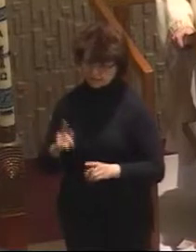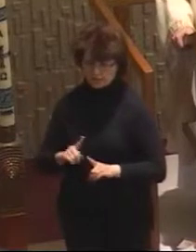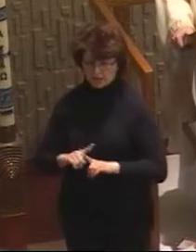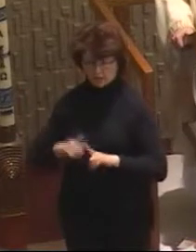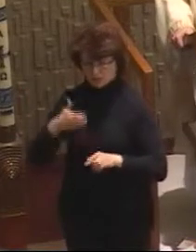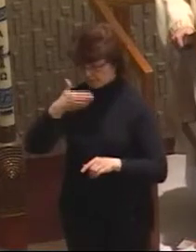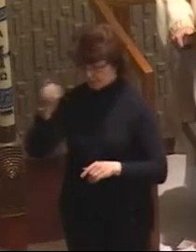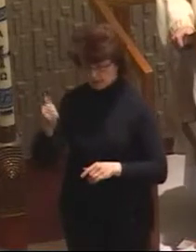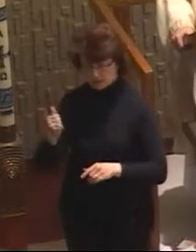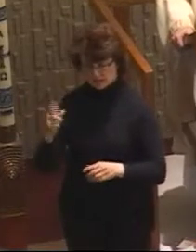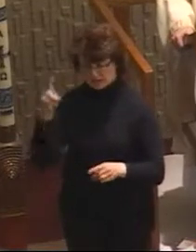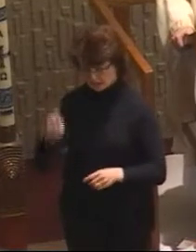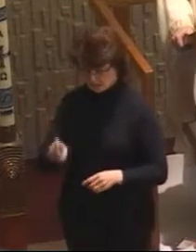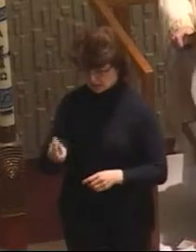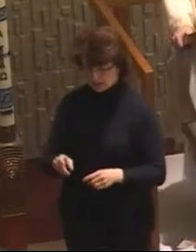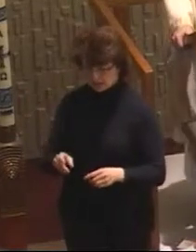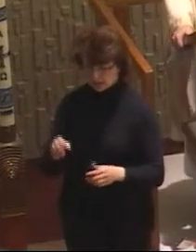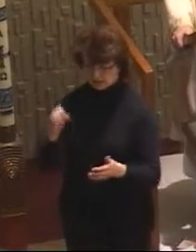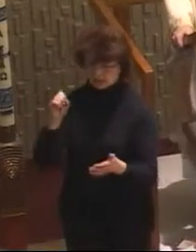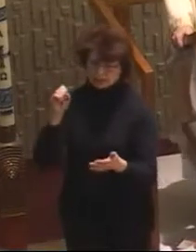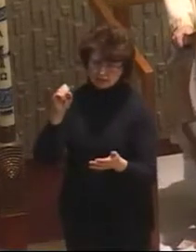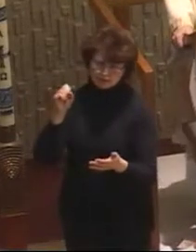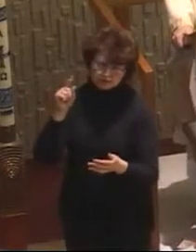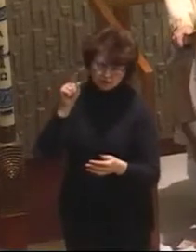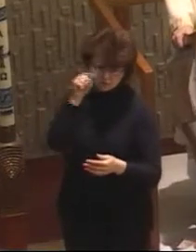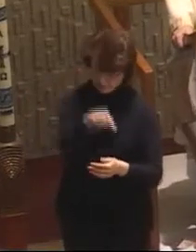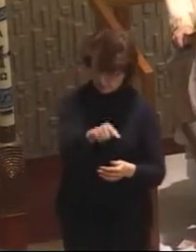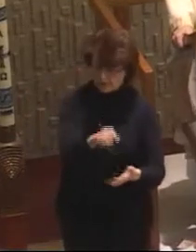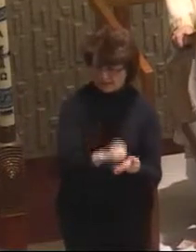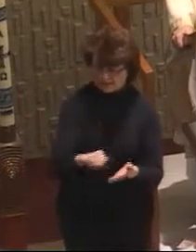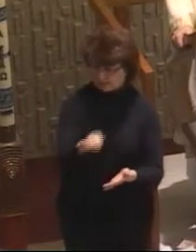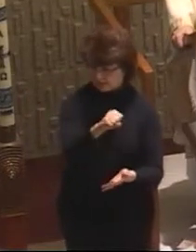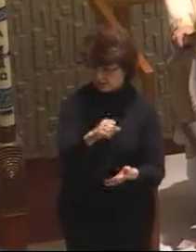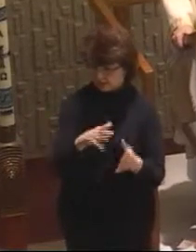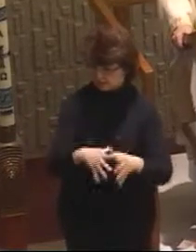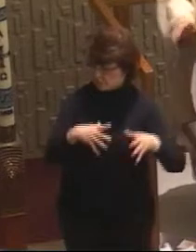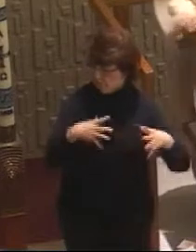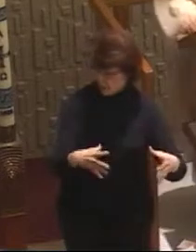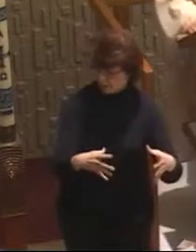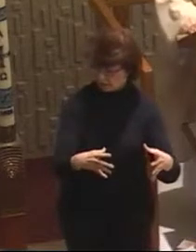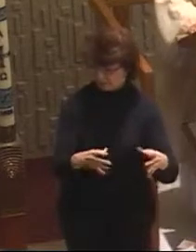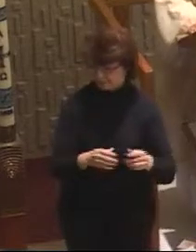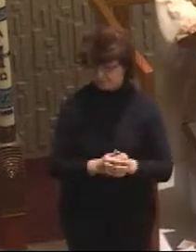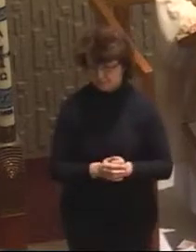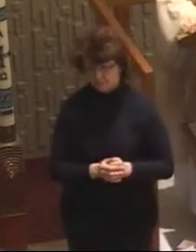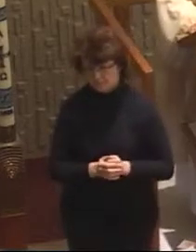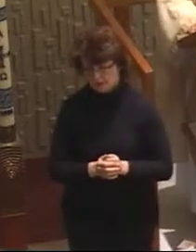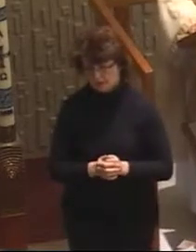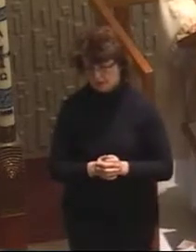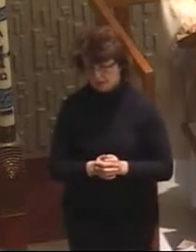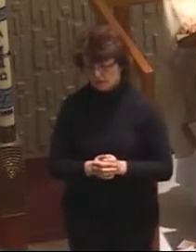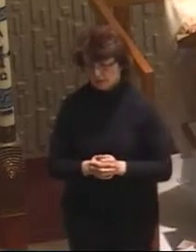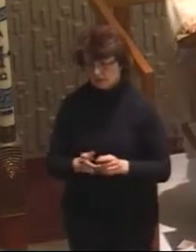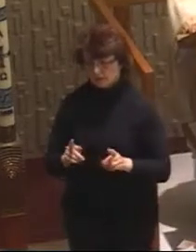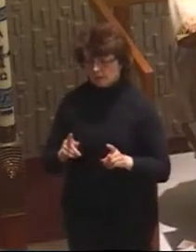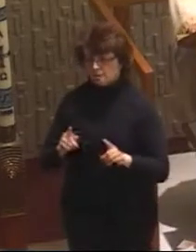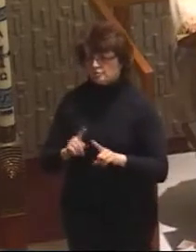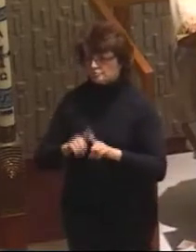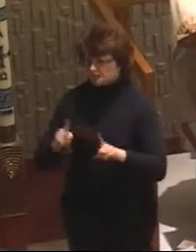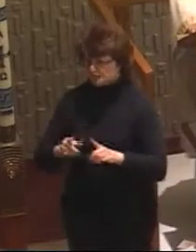than any other parish or institution in the Diocese of Buffalo. It is something else. It's much bigger than